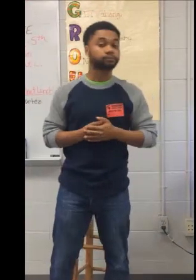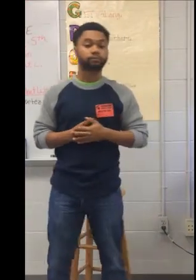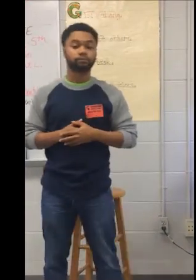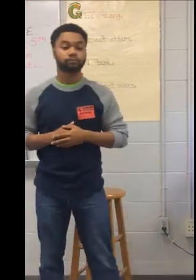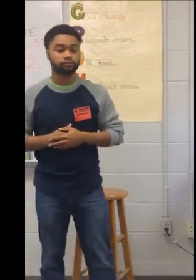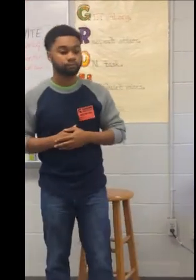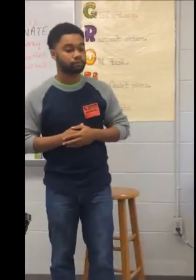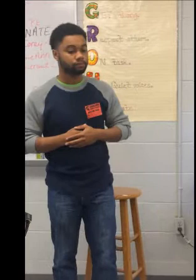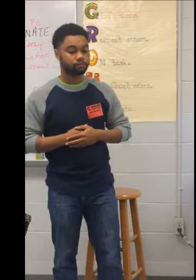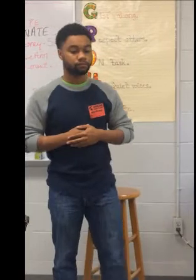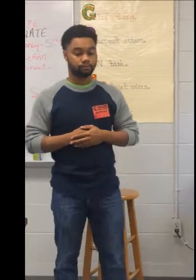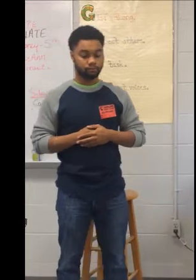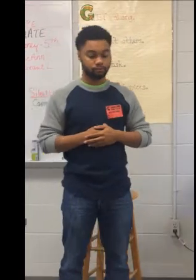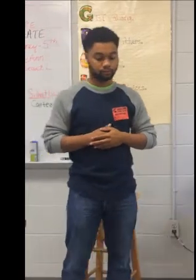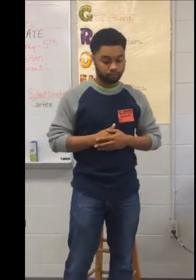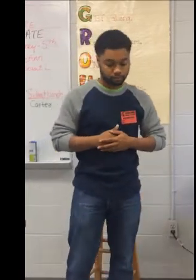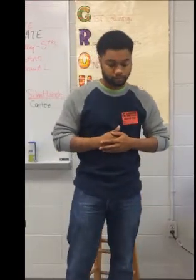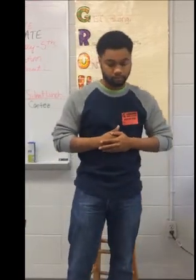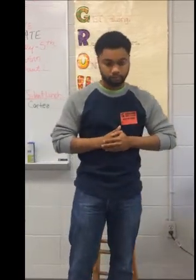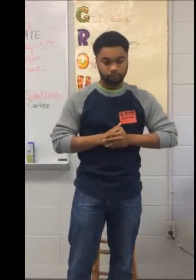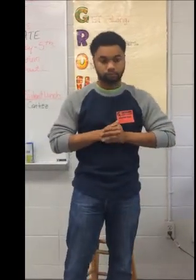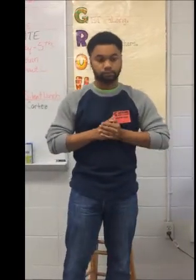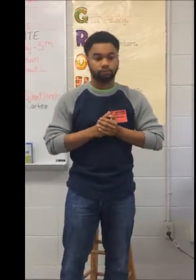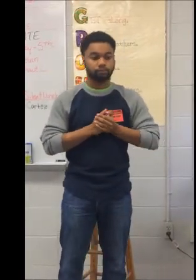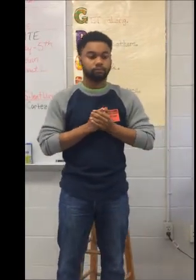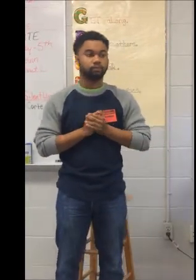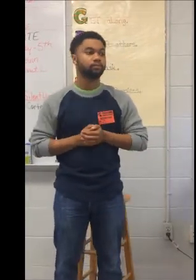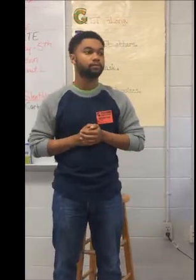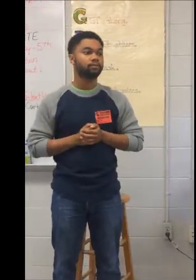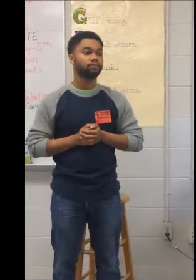Your fractions are very simple.